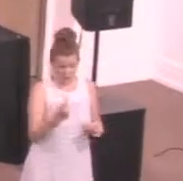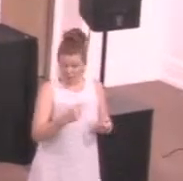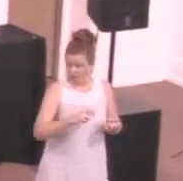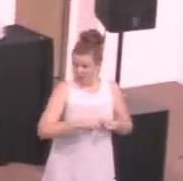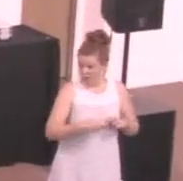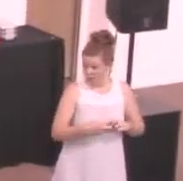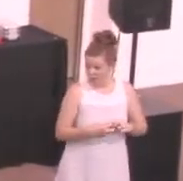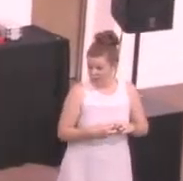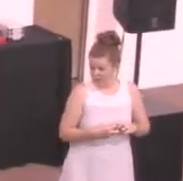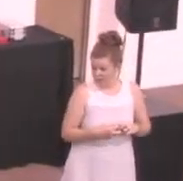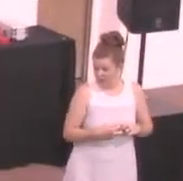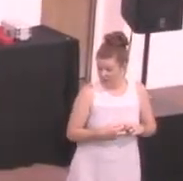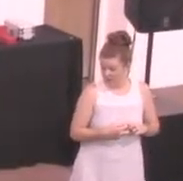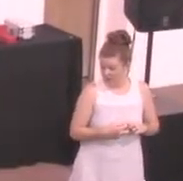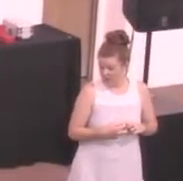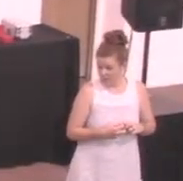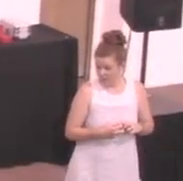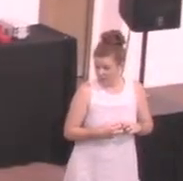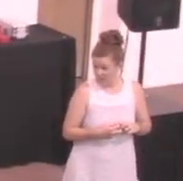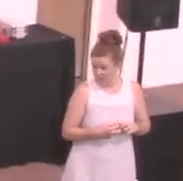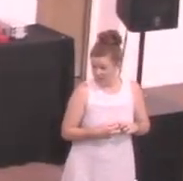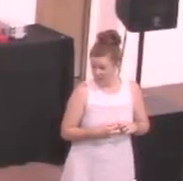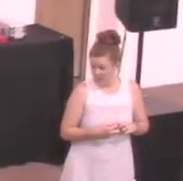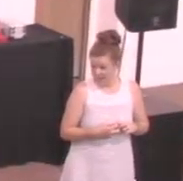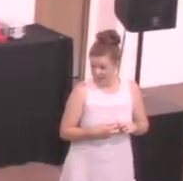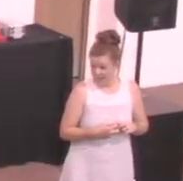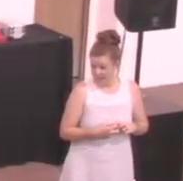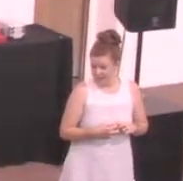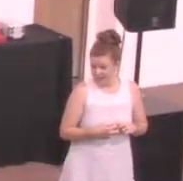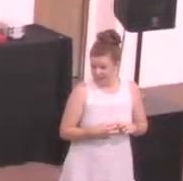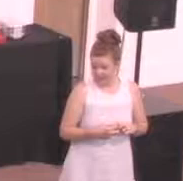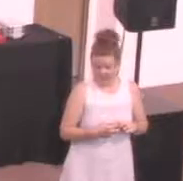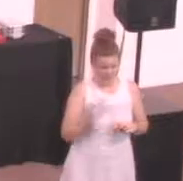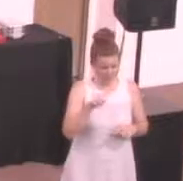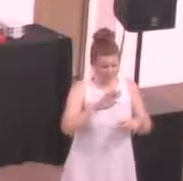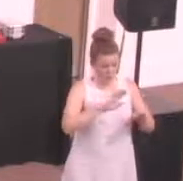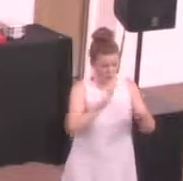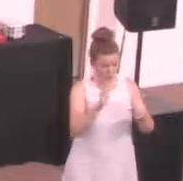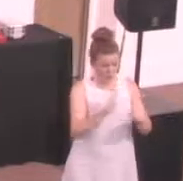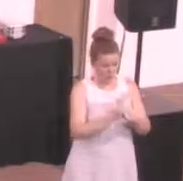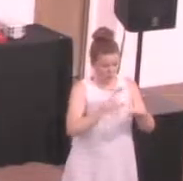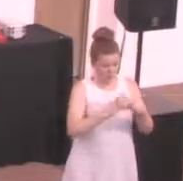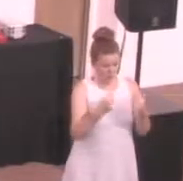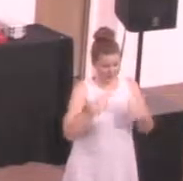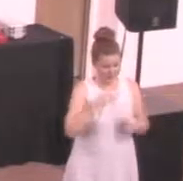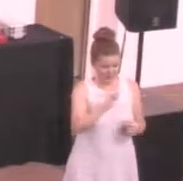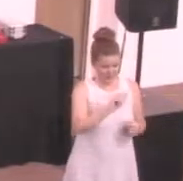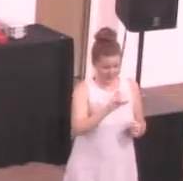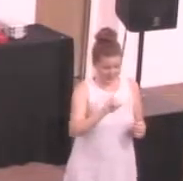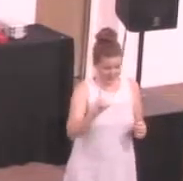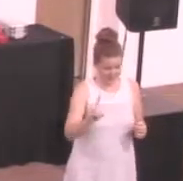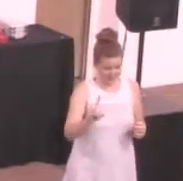problem with your thing tonight. What's that? This whole crew has ADD. Me too.